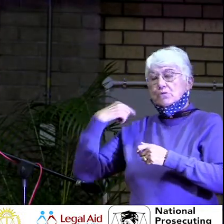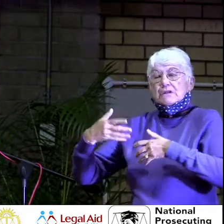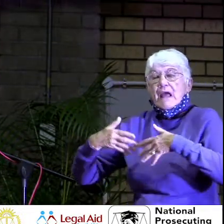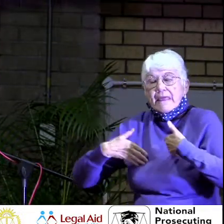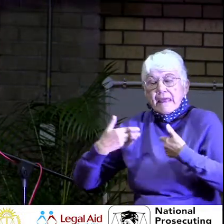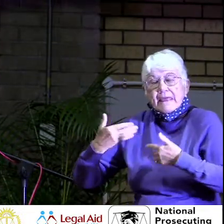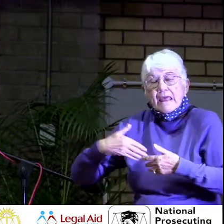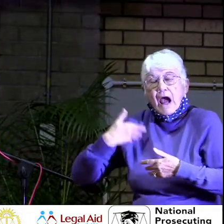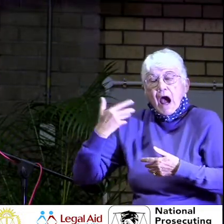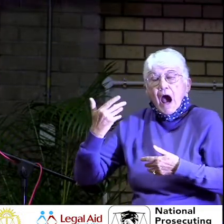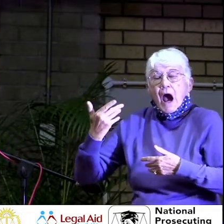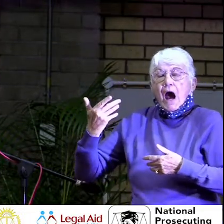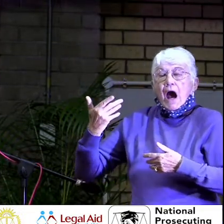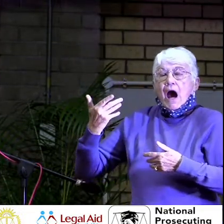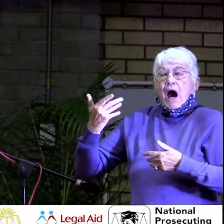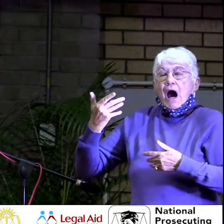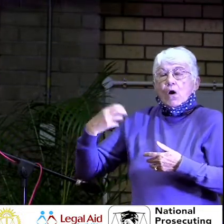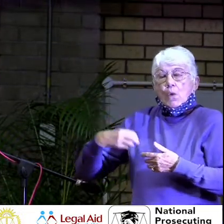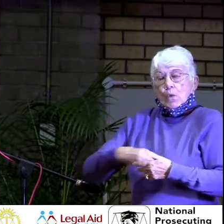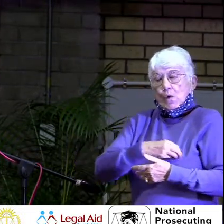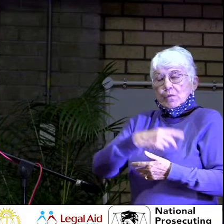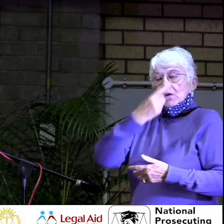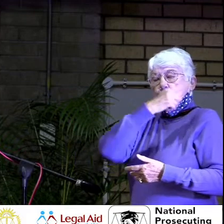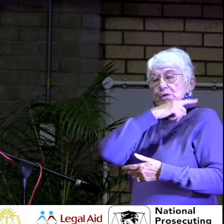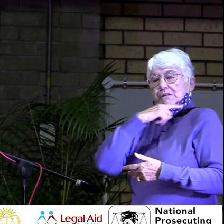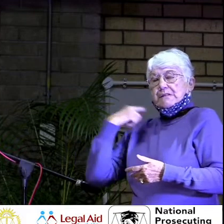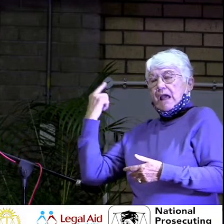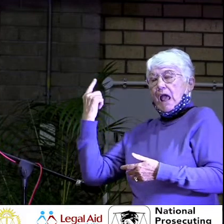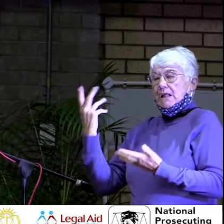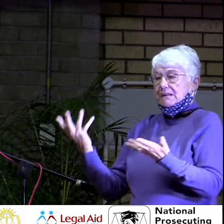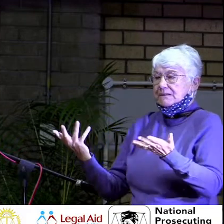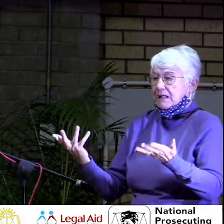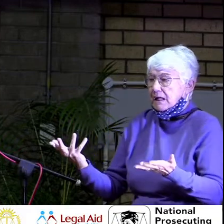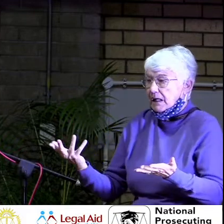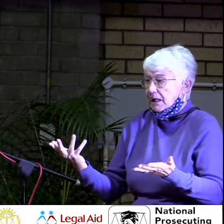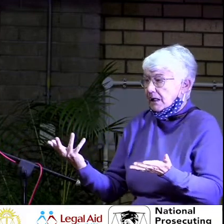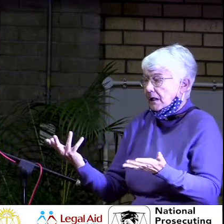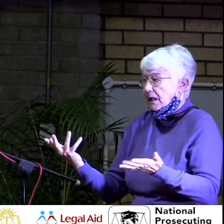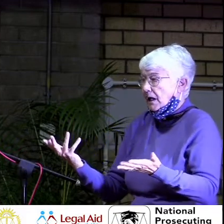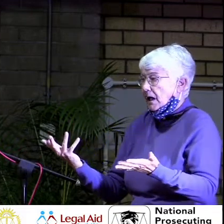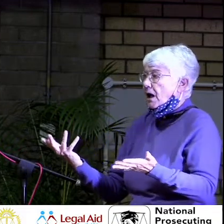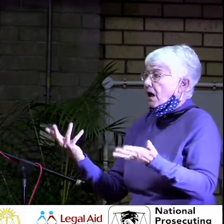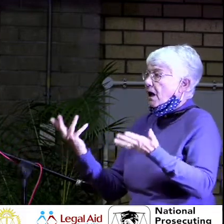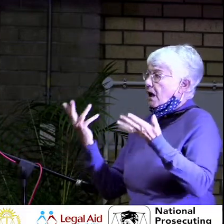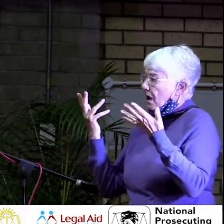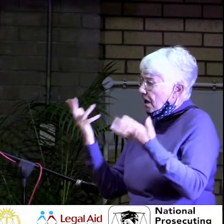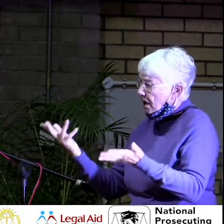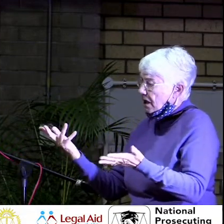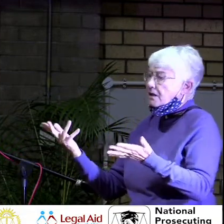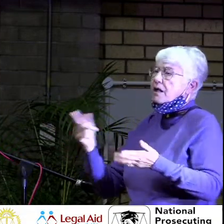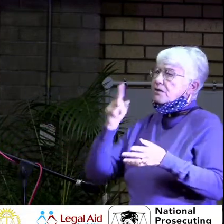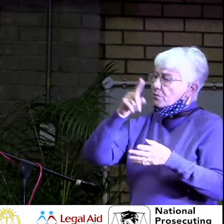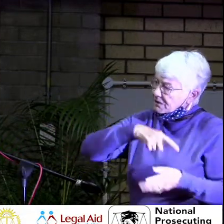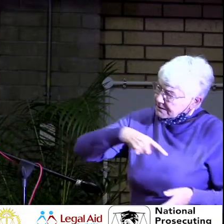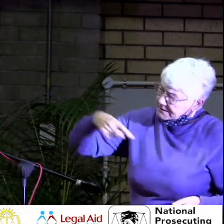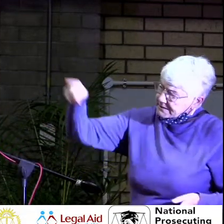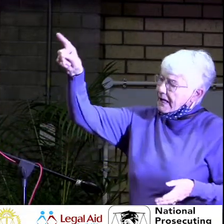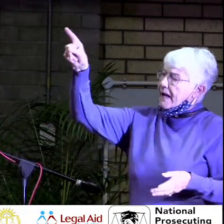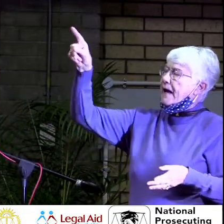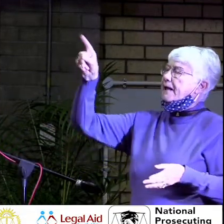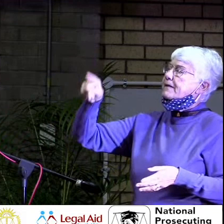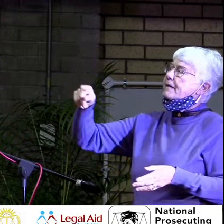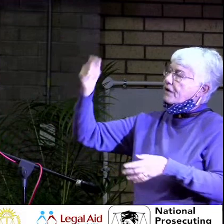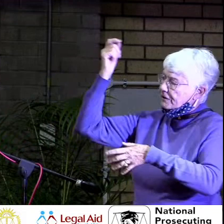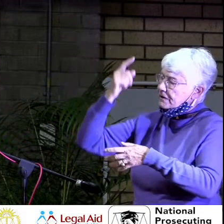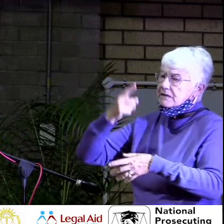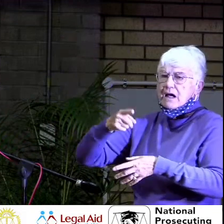the system by us not having witnesses to take that matter to court, to prosecute without fear or favor or